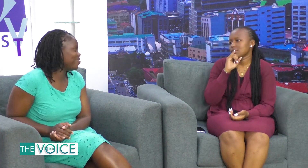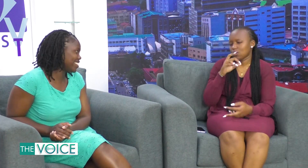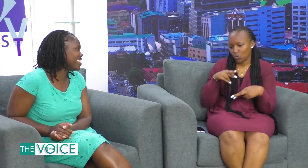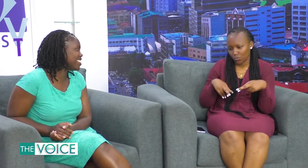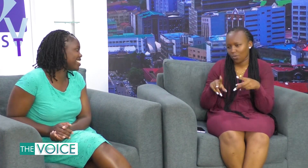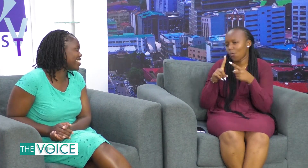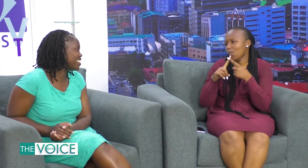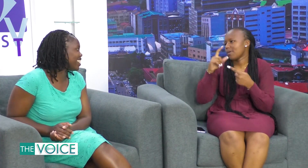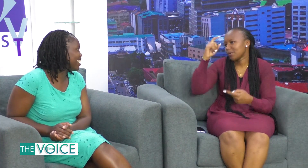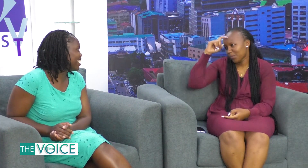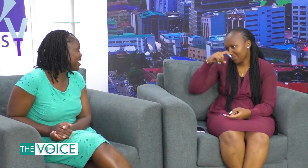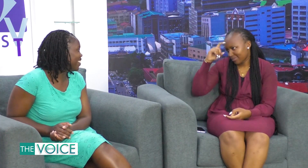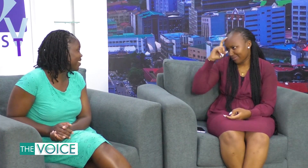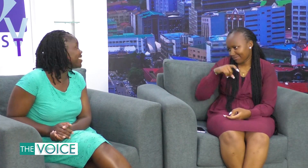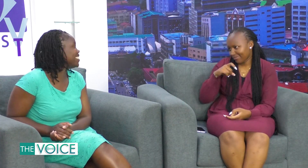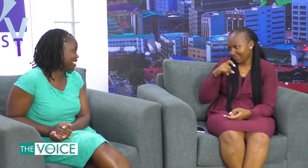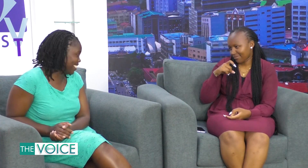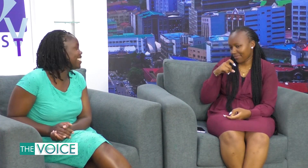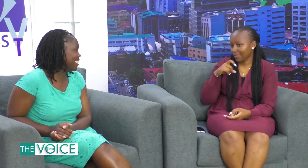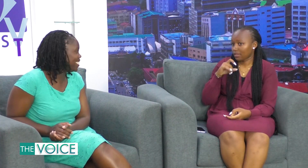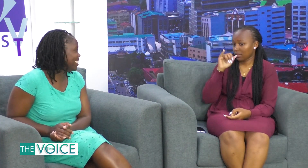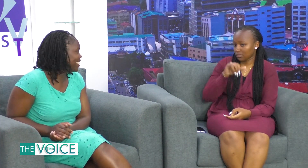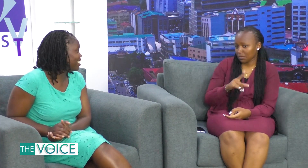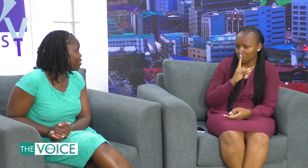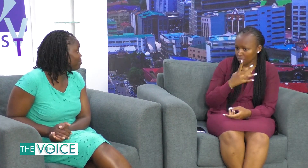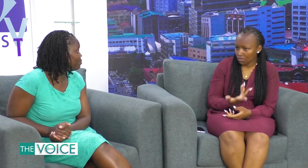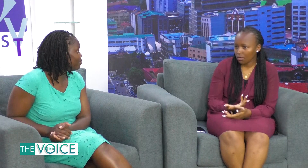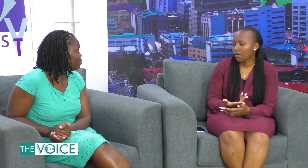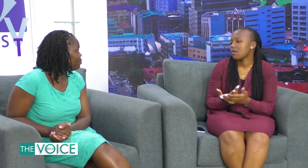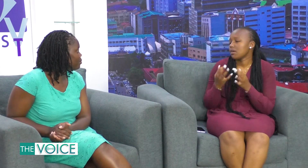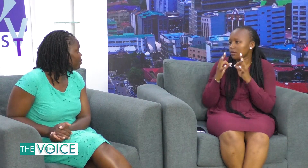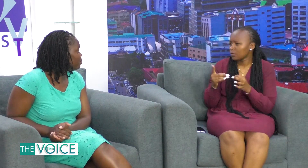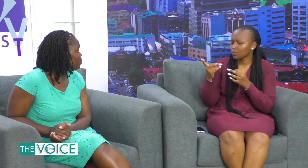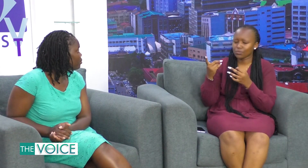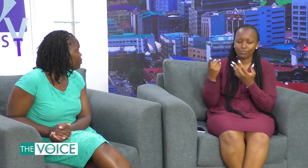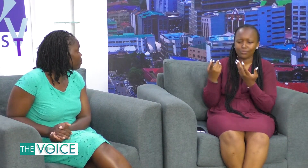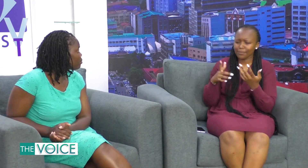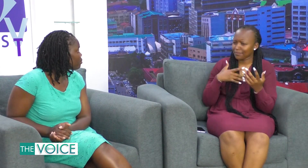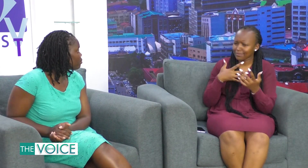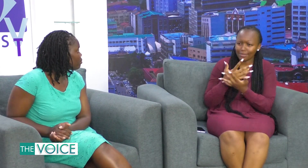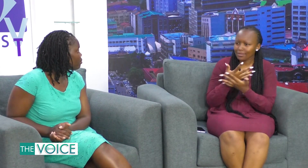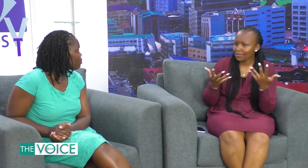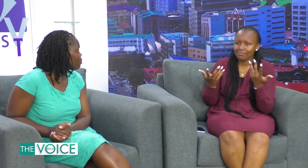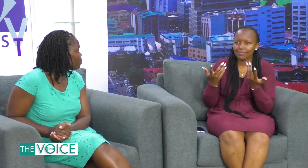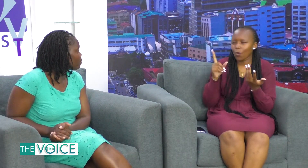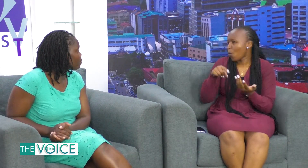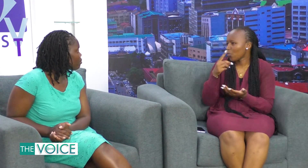So it's always about patience. And also when you have patience, it's the road to wisdom.